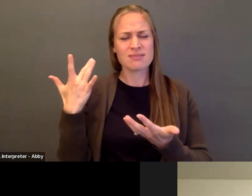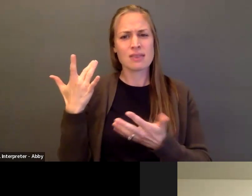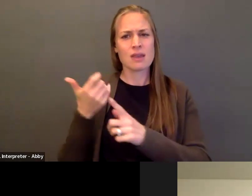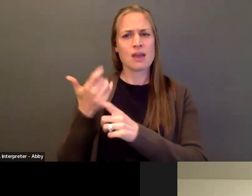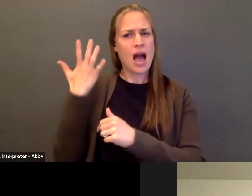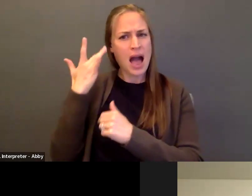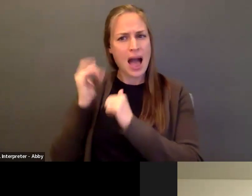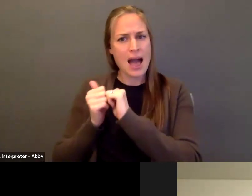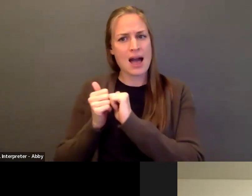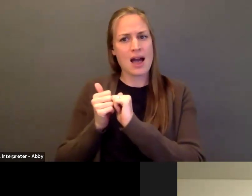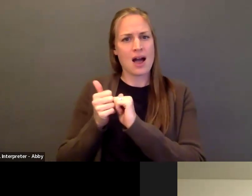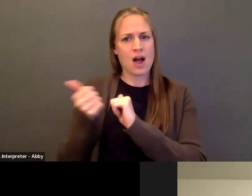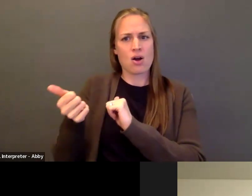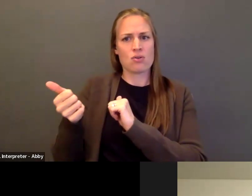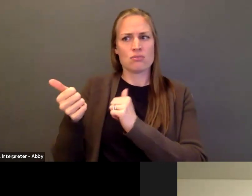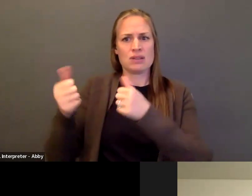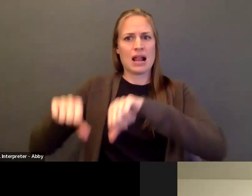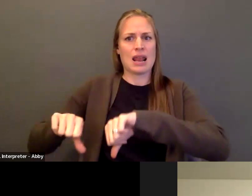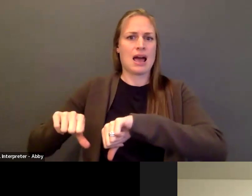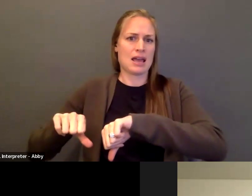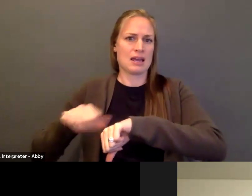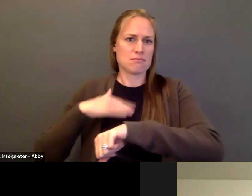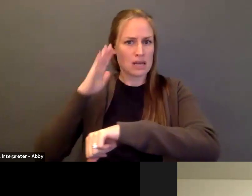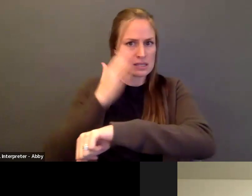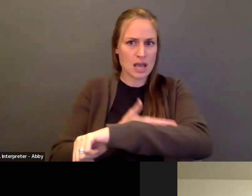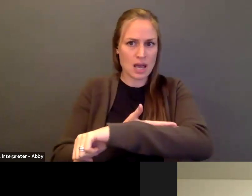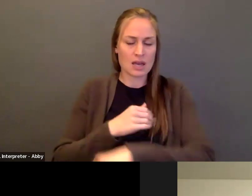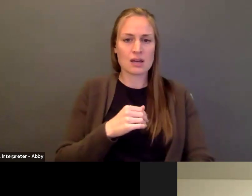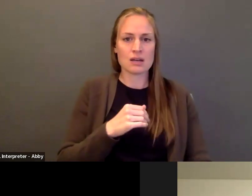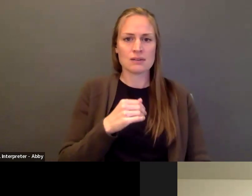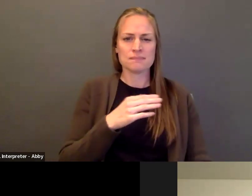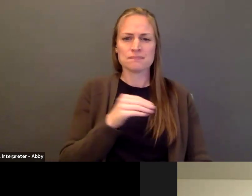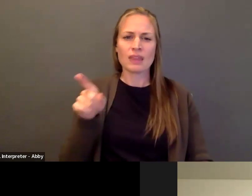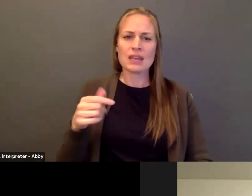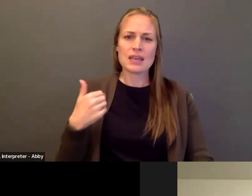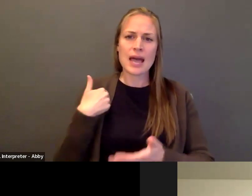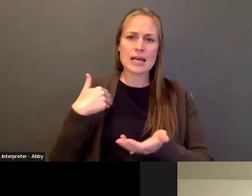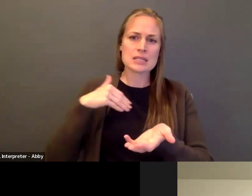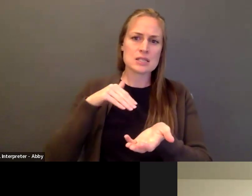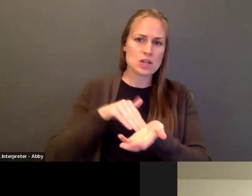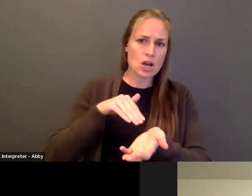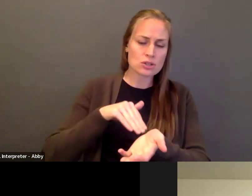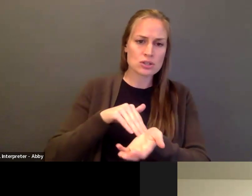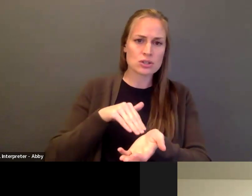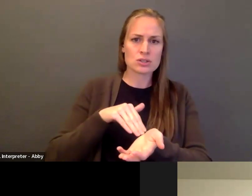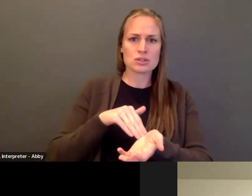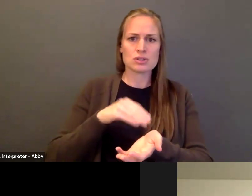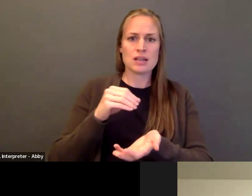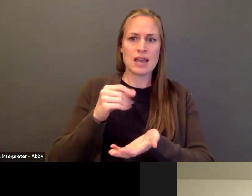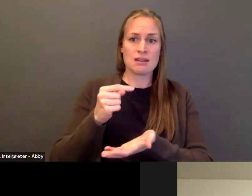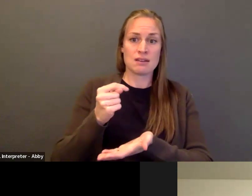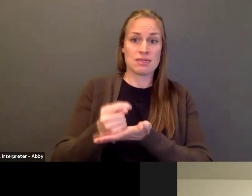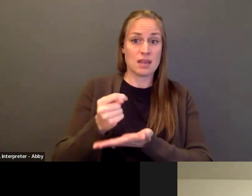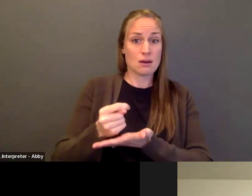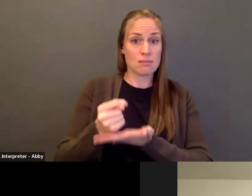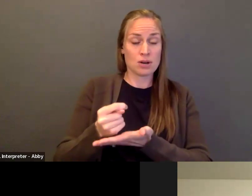declined? And he has doctors and therapists that's pleading with y'all that he